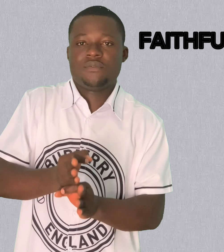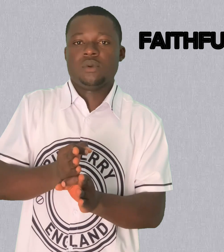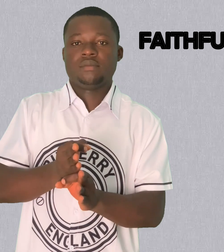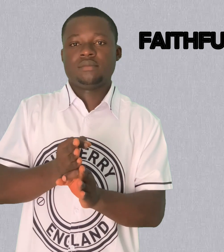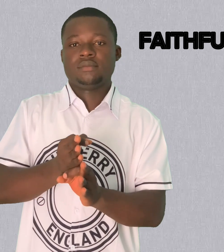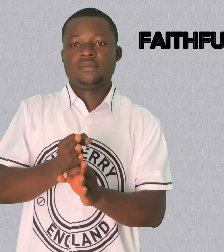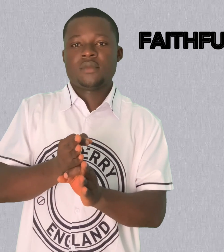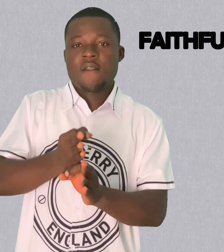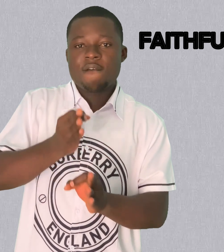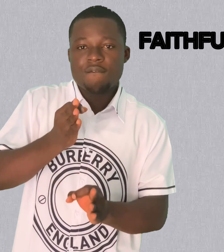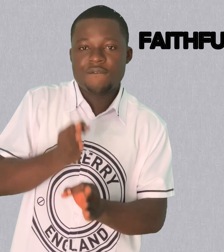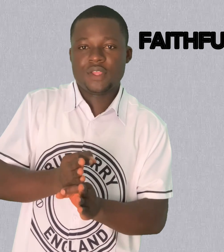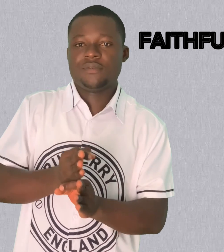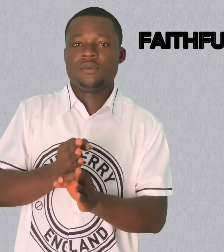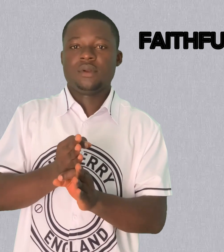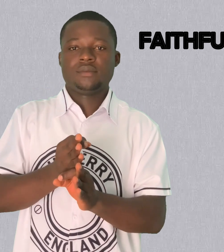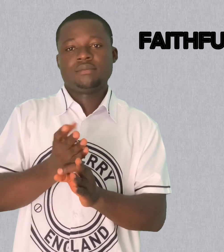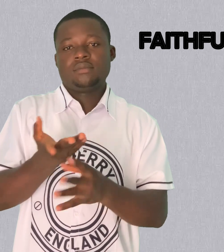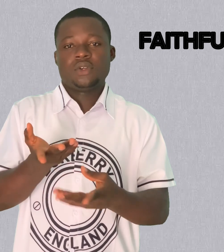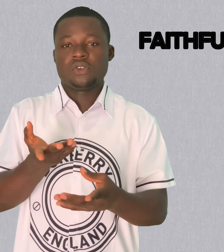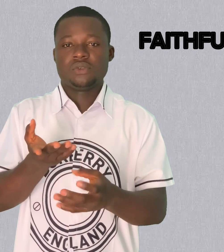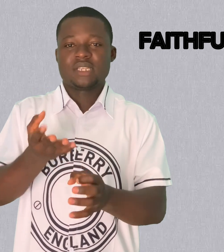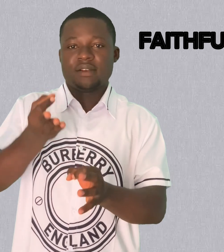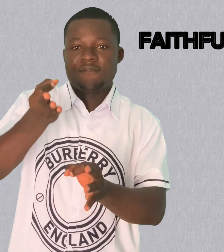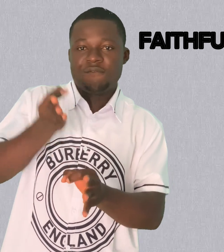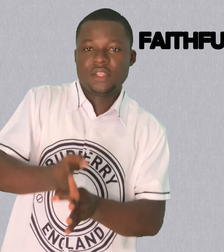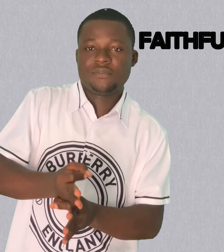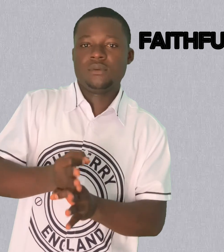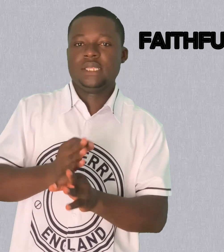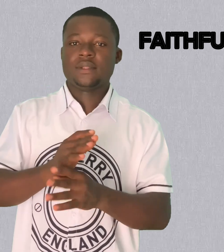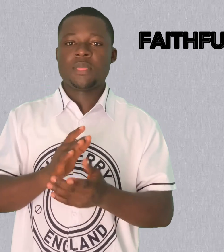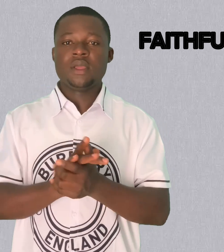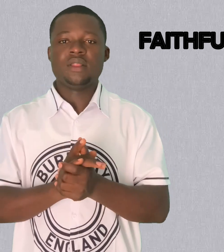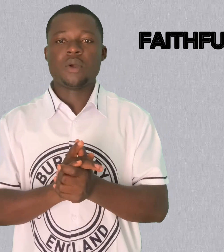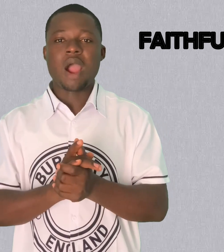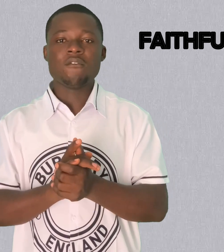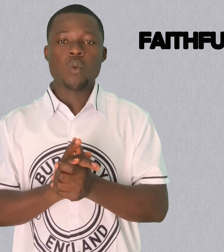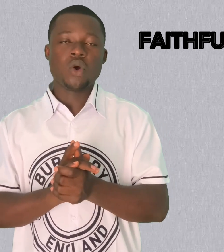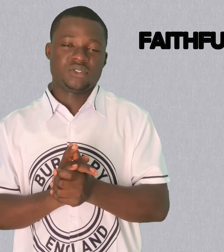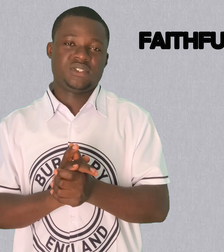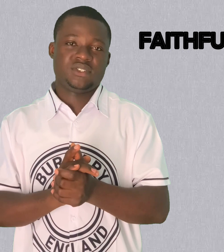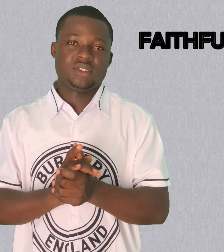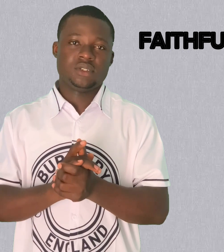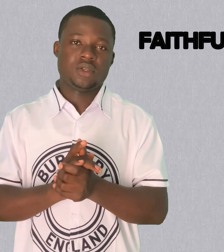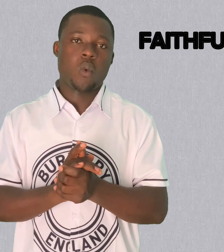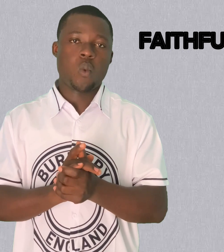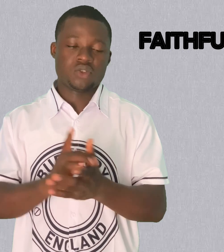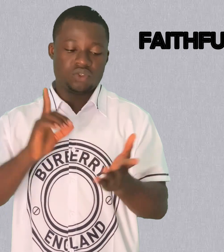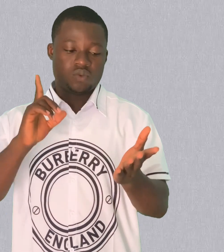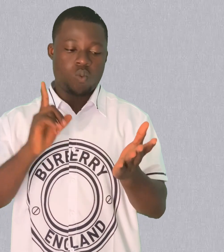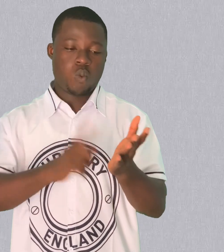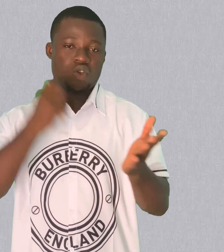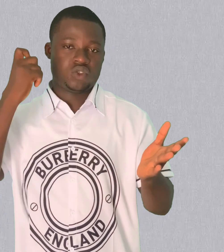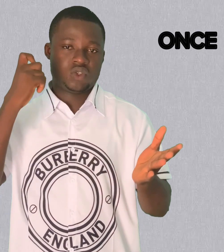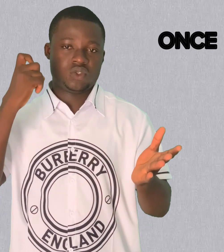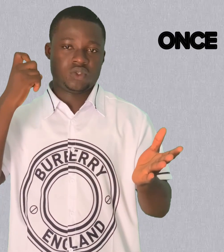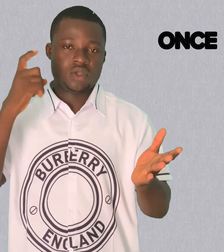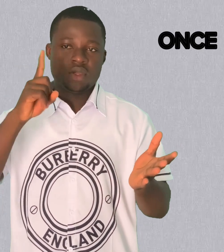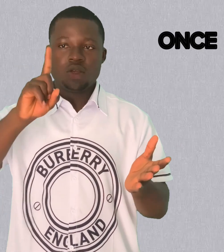faithful, faithful. Also signed faithfully. Then we have once, once, once.